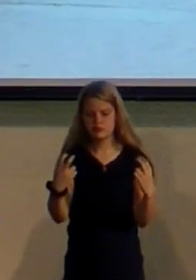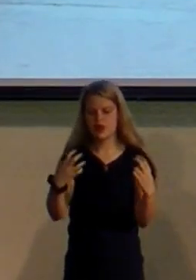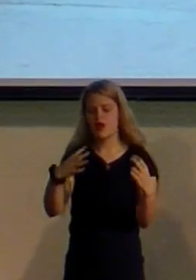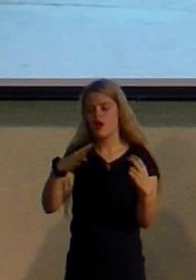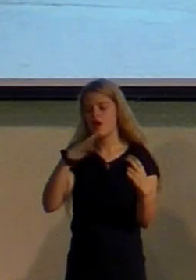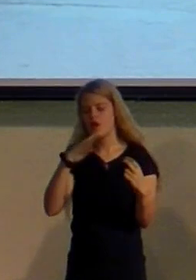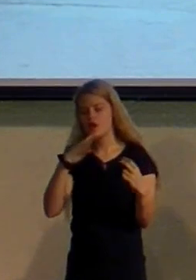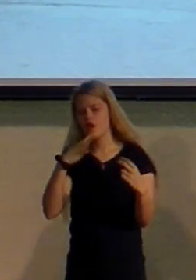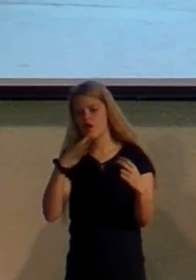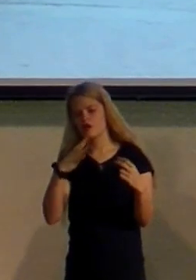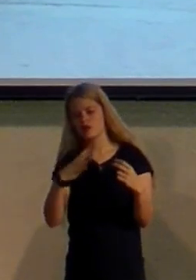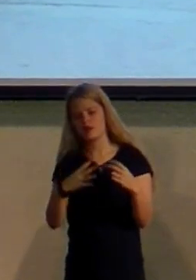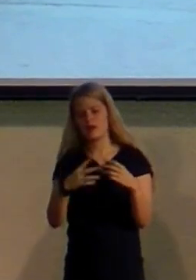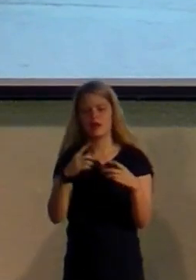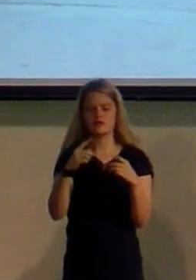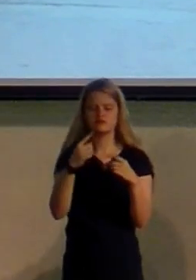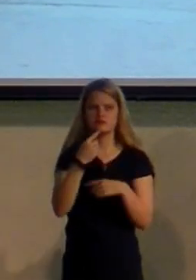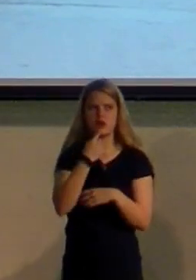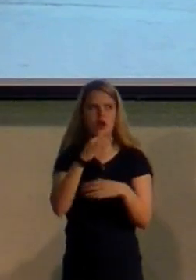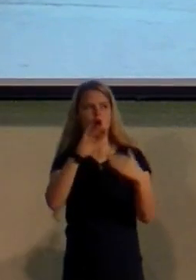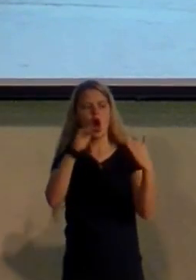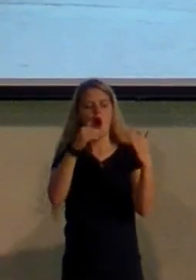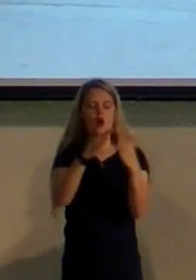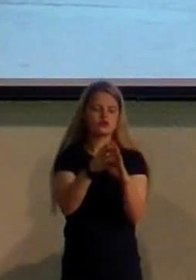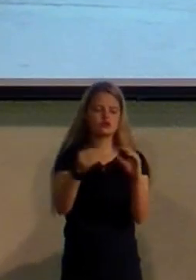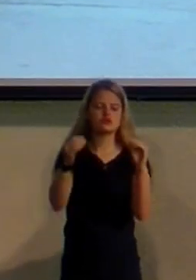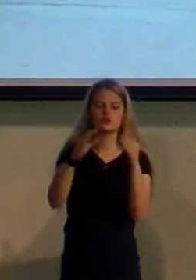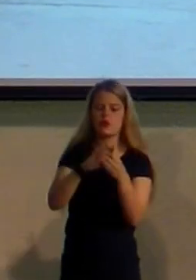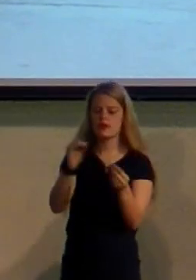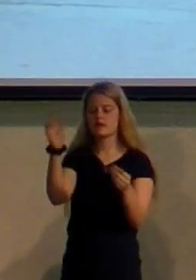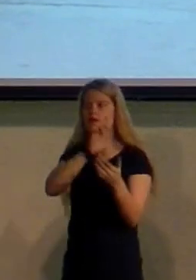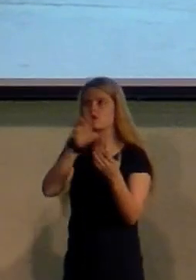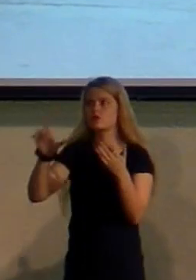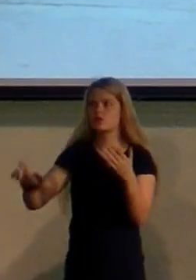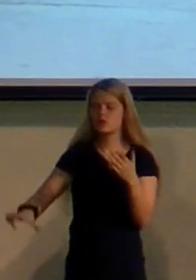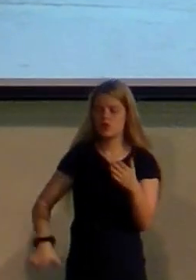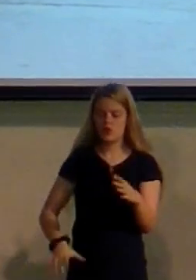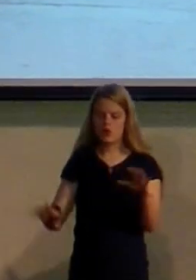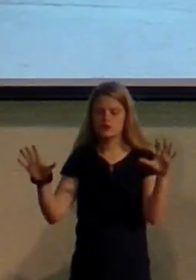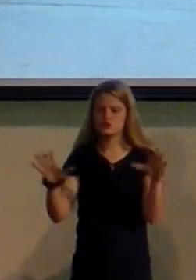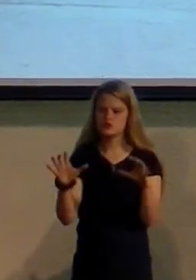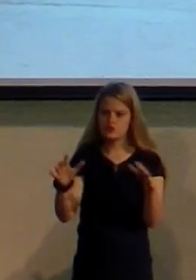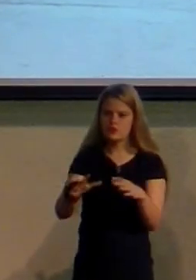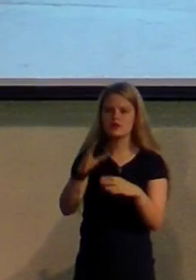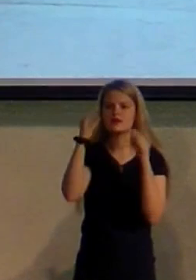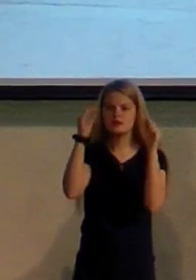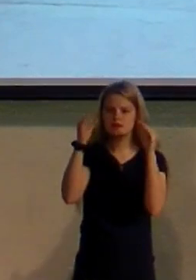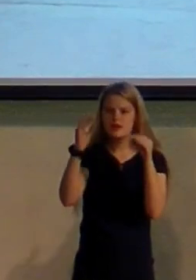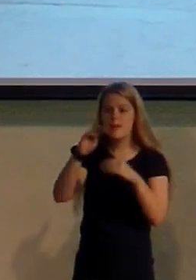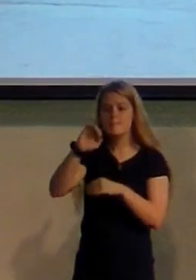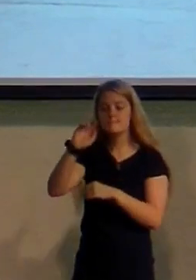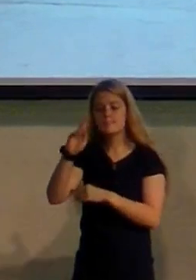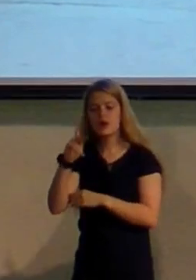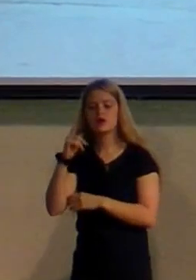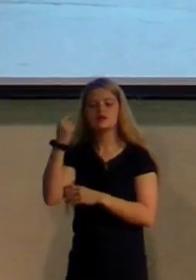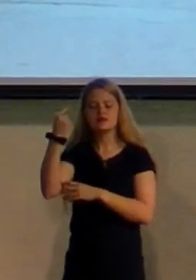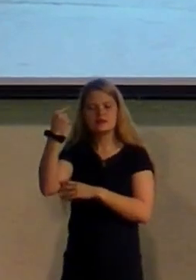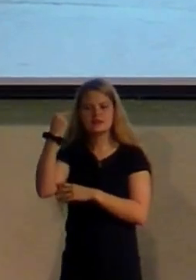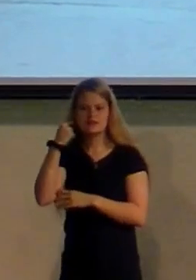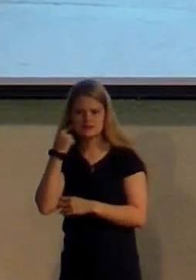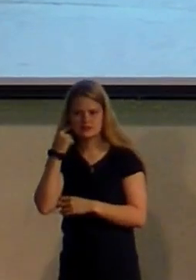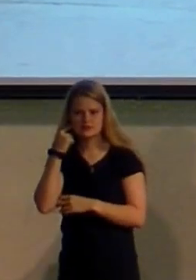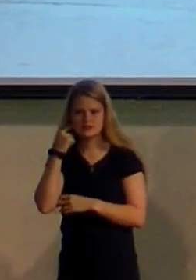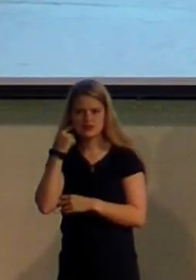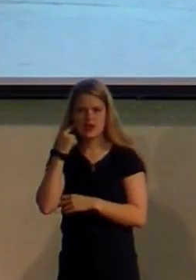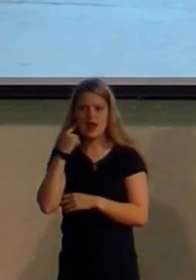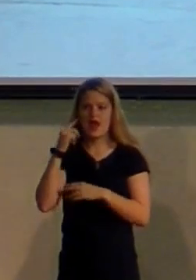their stories of all the things that the Lord began to do and to teach, Mark listened to all of those stories. And he can't wait to run out and